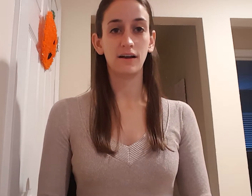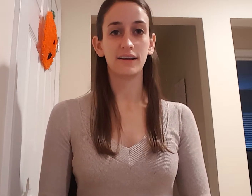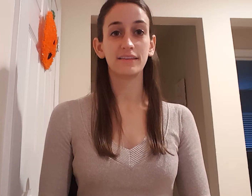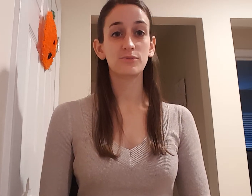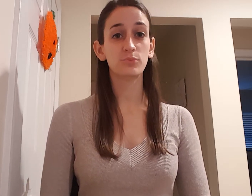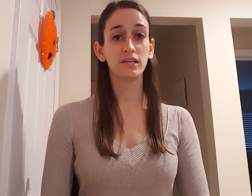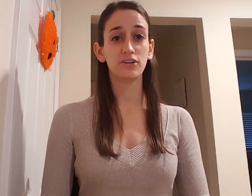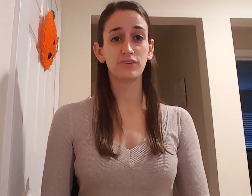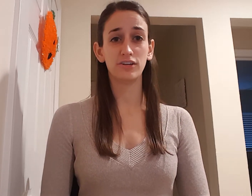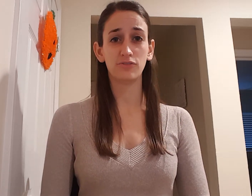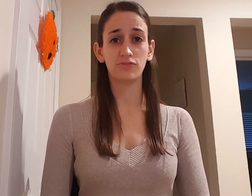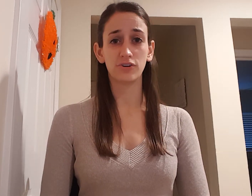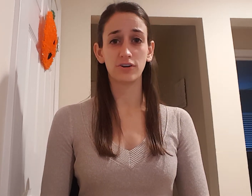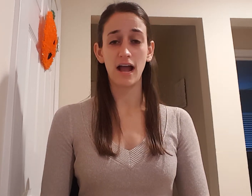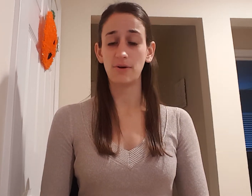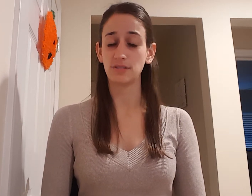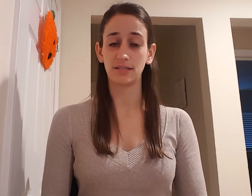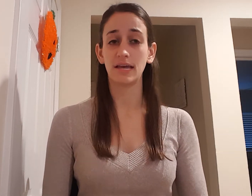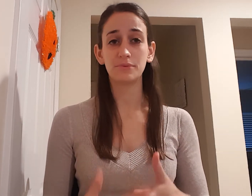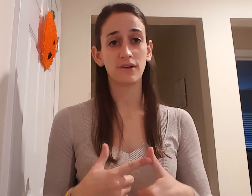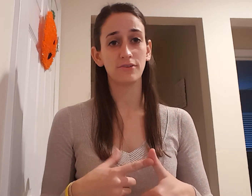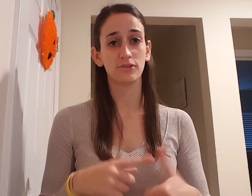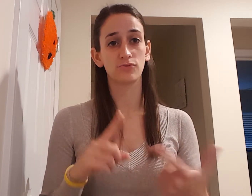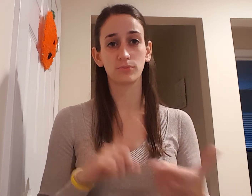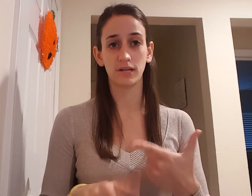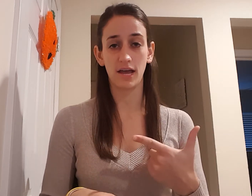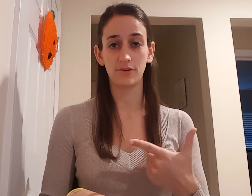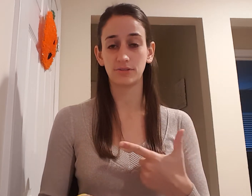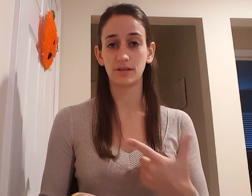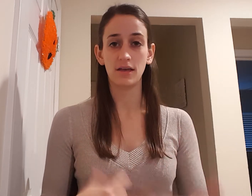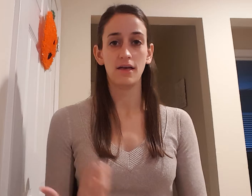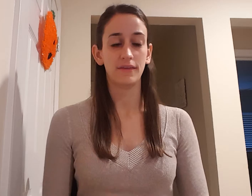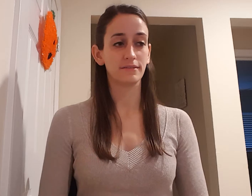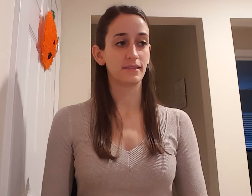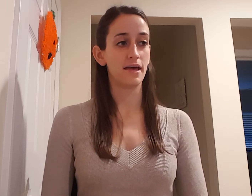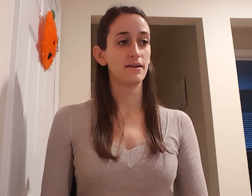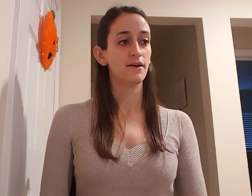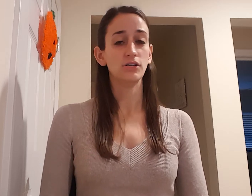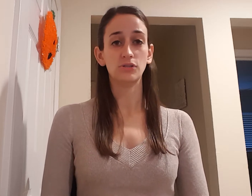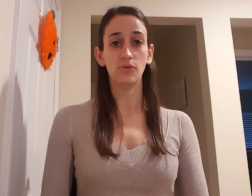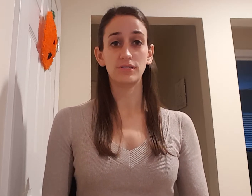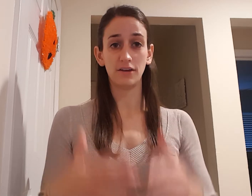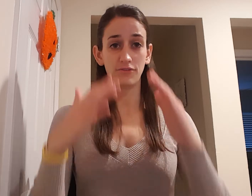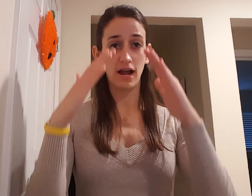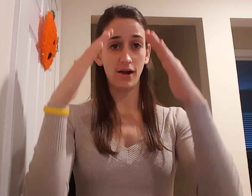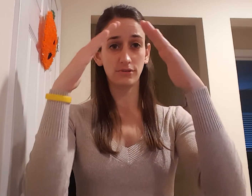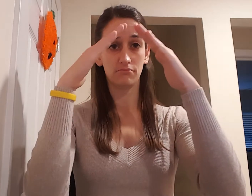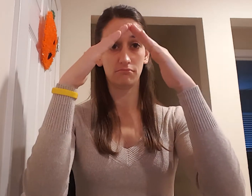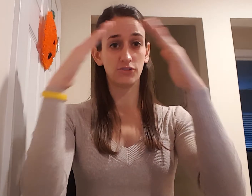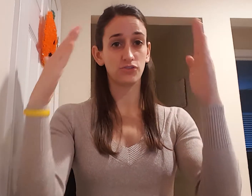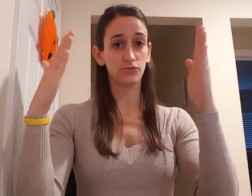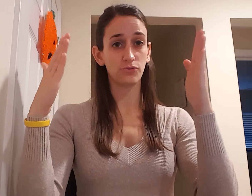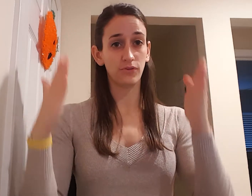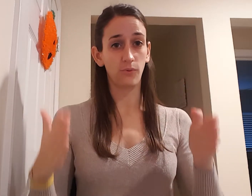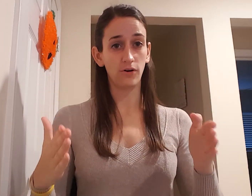All right, this will be your video for housing. Types of houses, rooms in a house, things like that. So the sign for house, here's the roof and the walls.